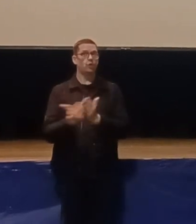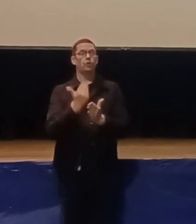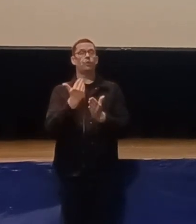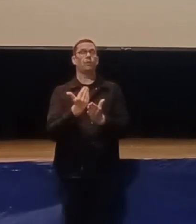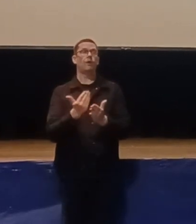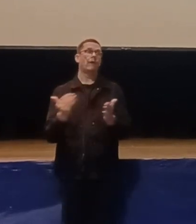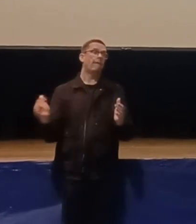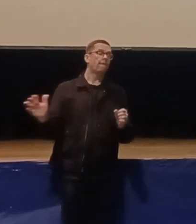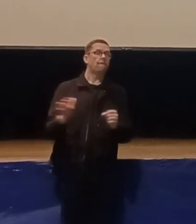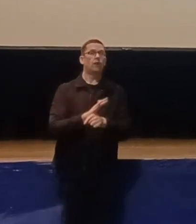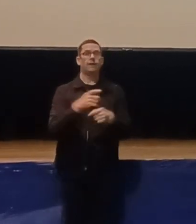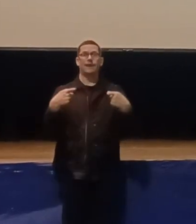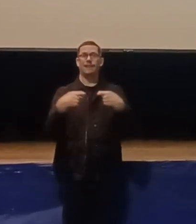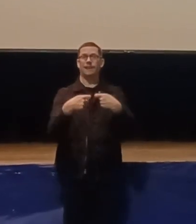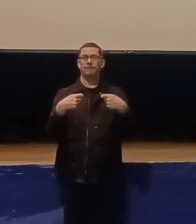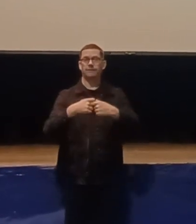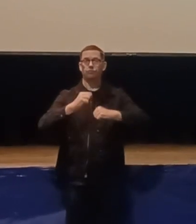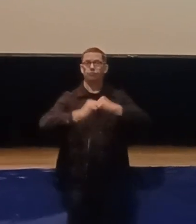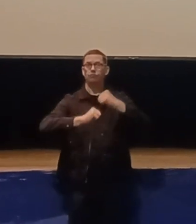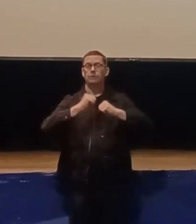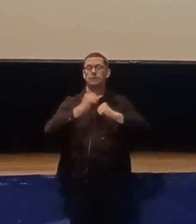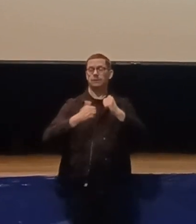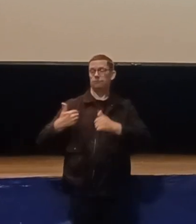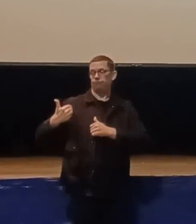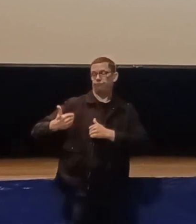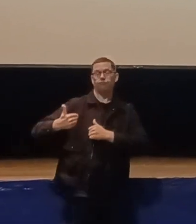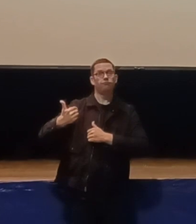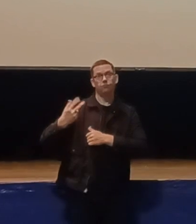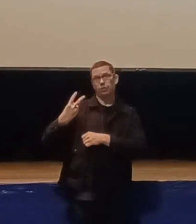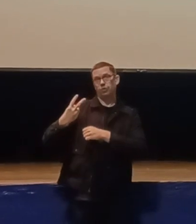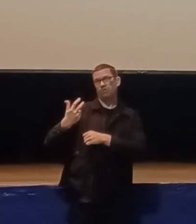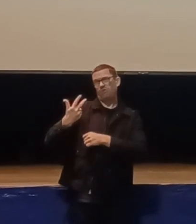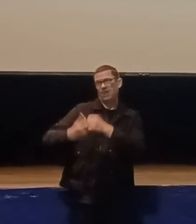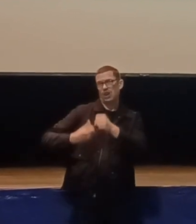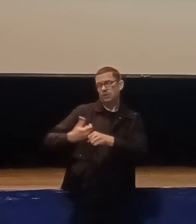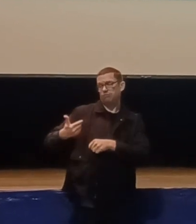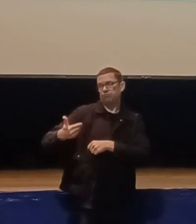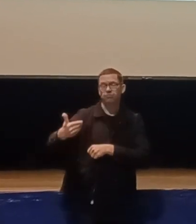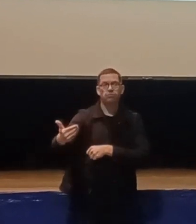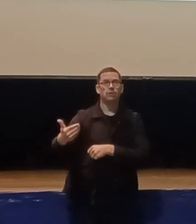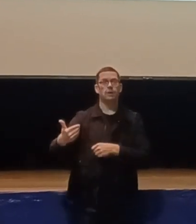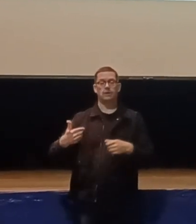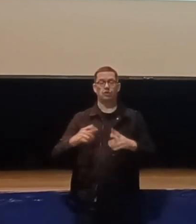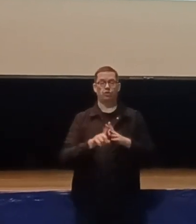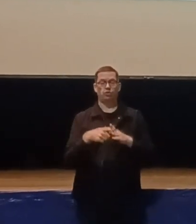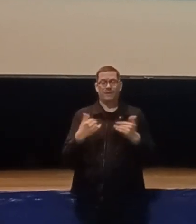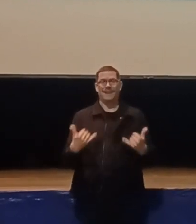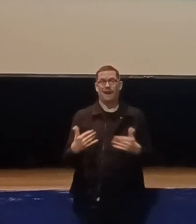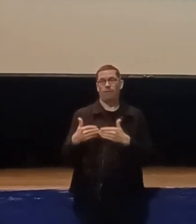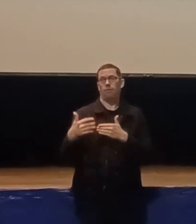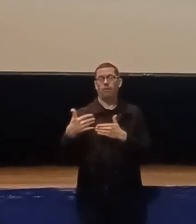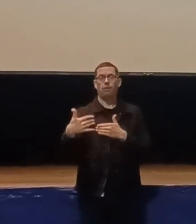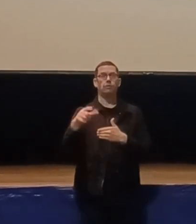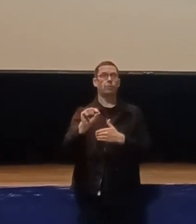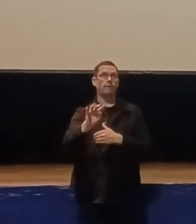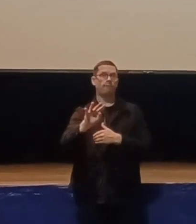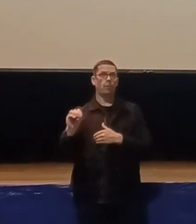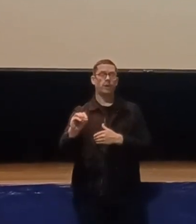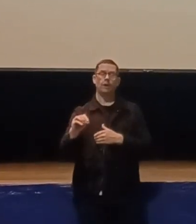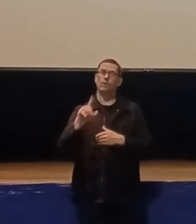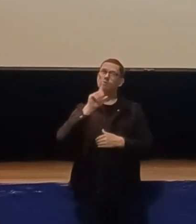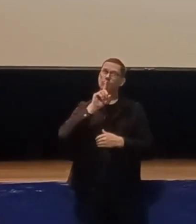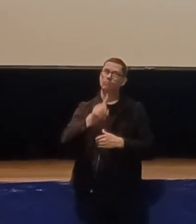electric charging infrastructure every 2 to 3 years between now and 2040. This is a massive investment that we will be